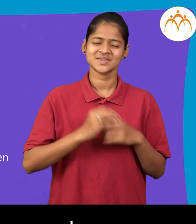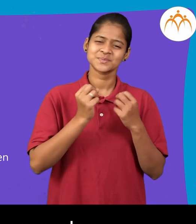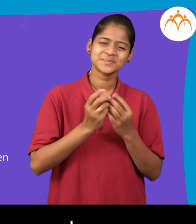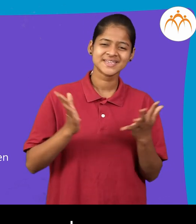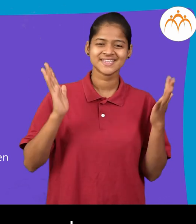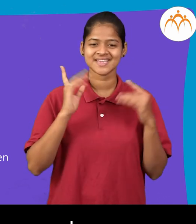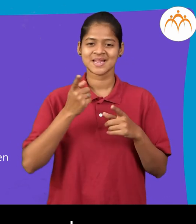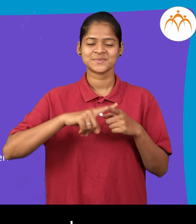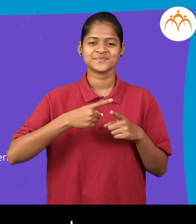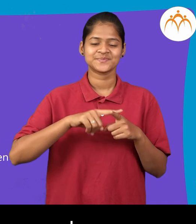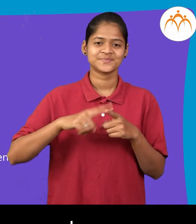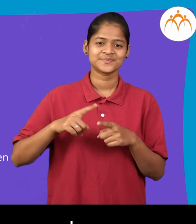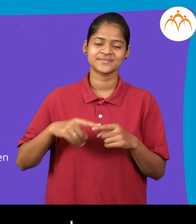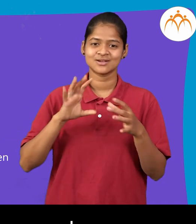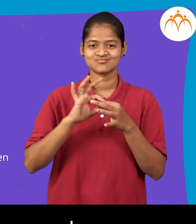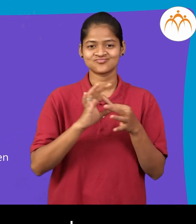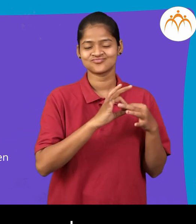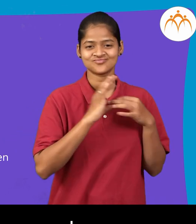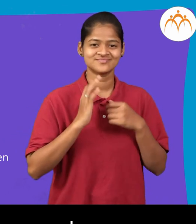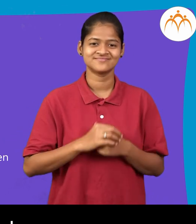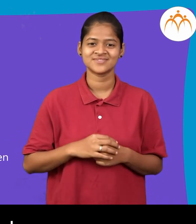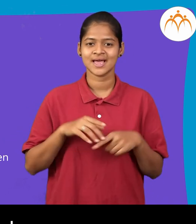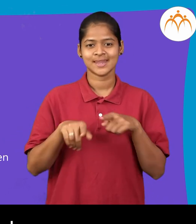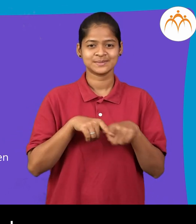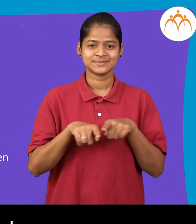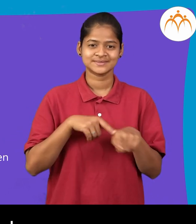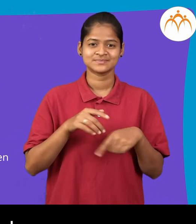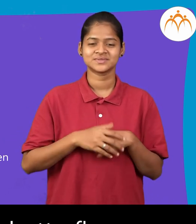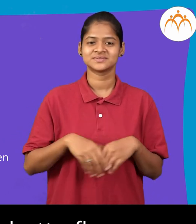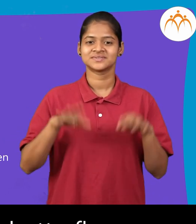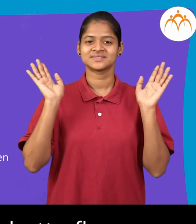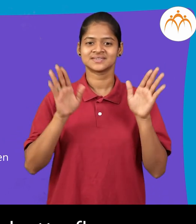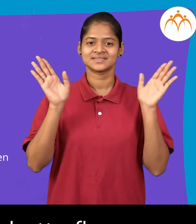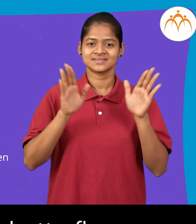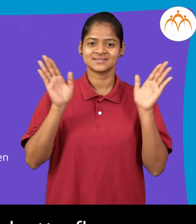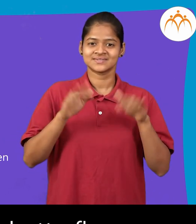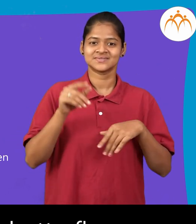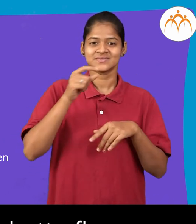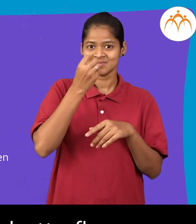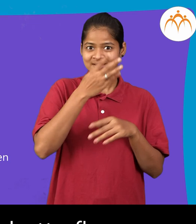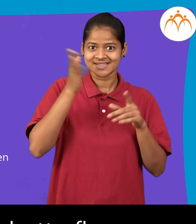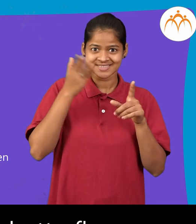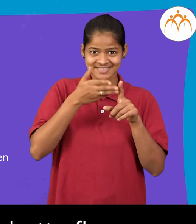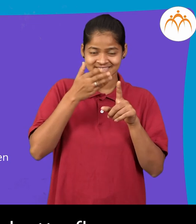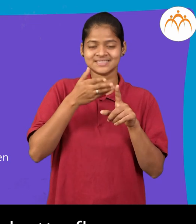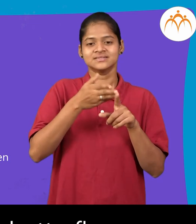which happen in an order for example the life cycle of a butterfly